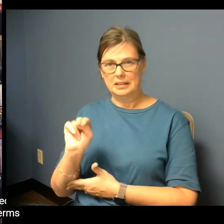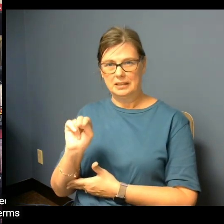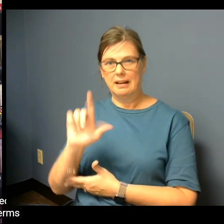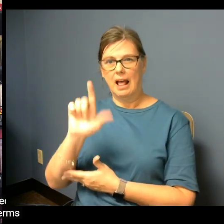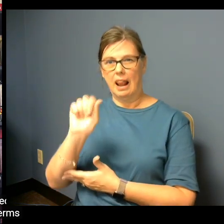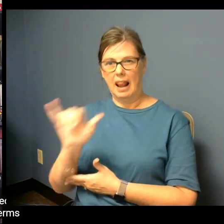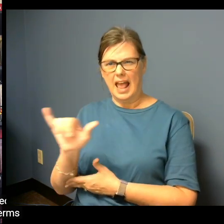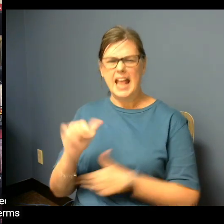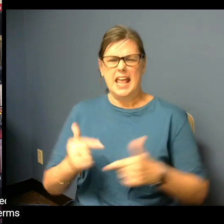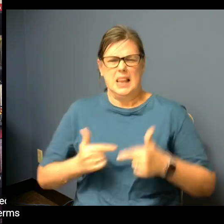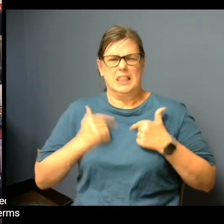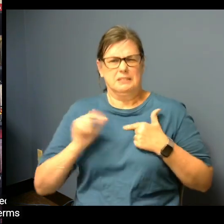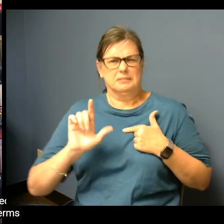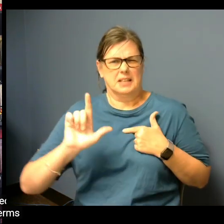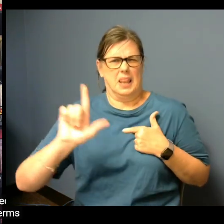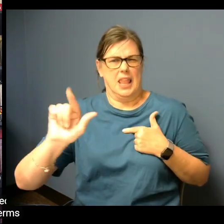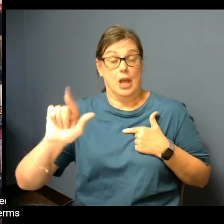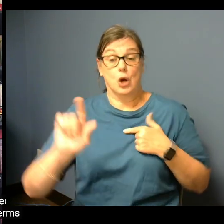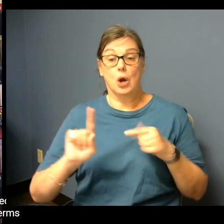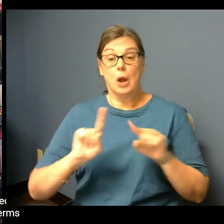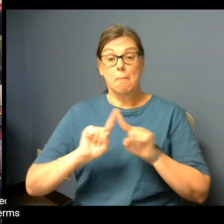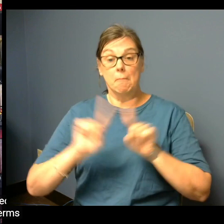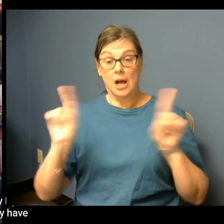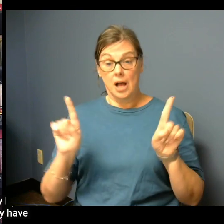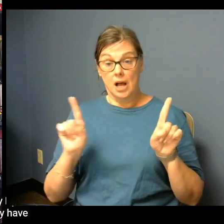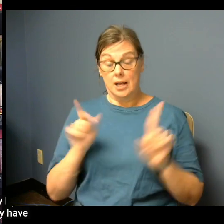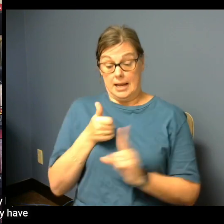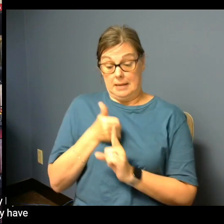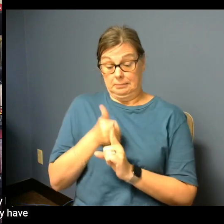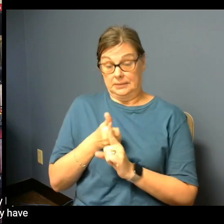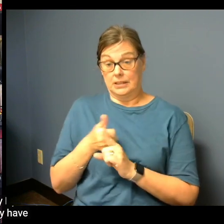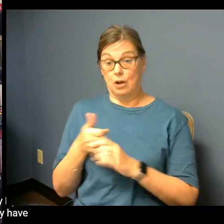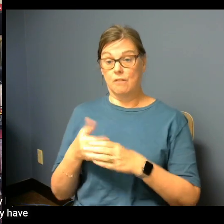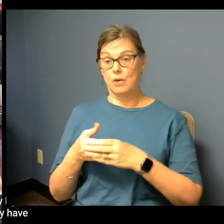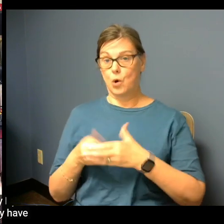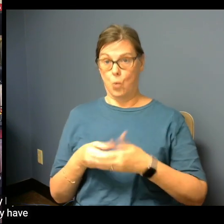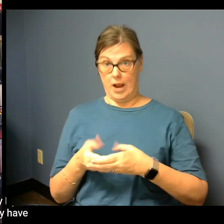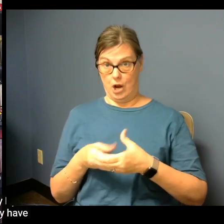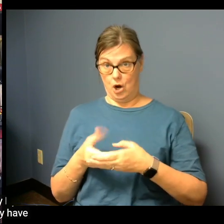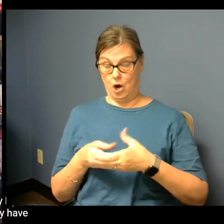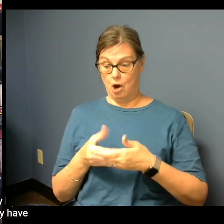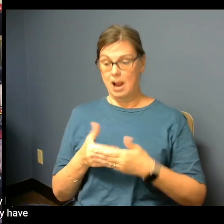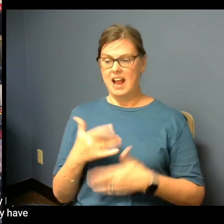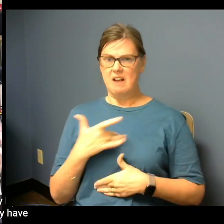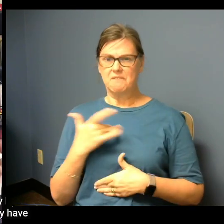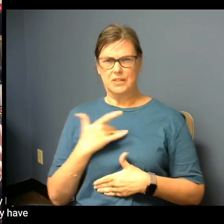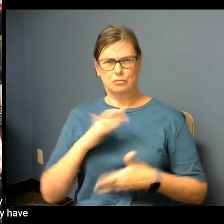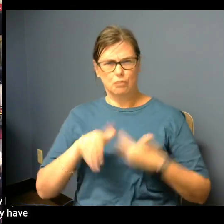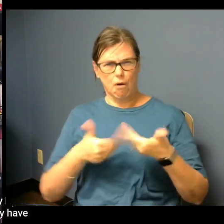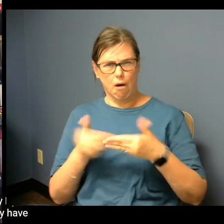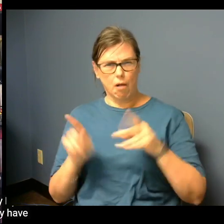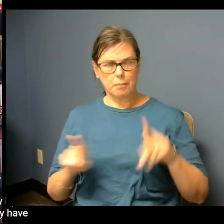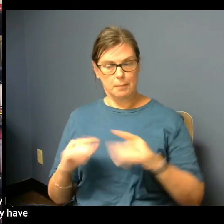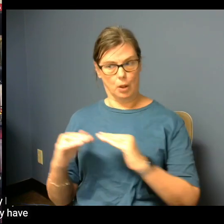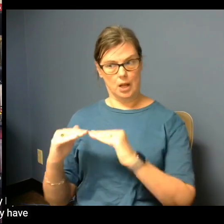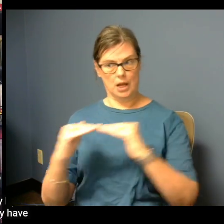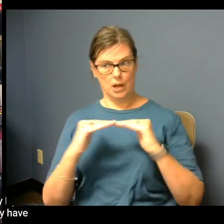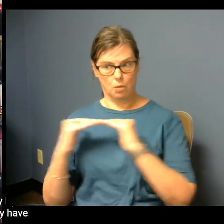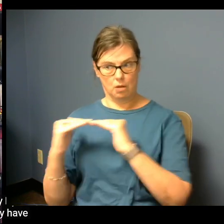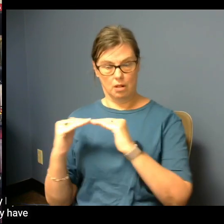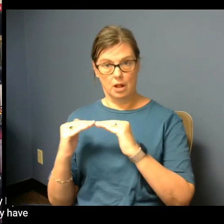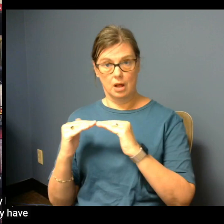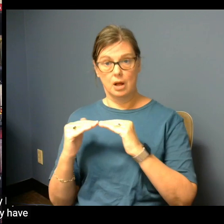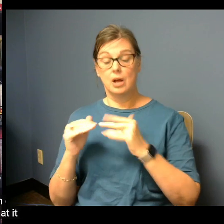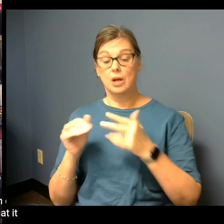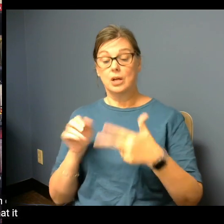also reflects, again, kind of Quaker beliefs in terms of the equality of peoples. So Mary Dyer and Benjamin Lay